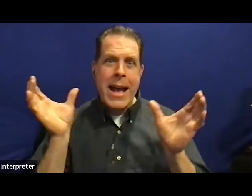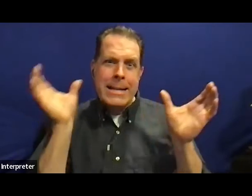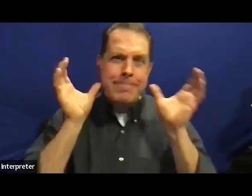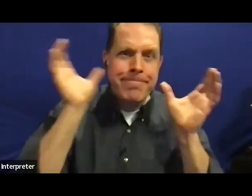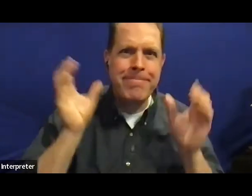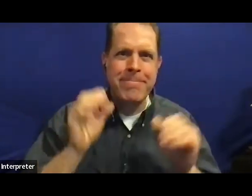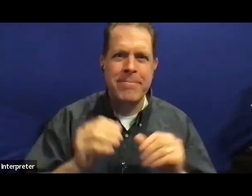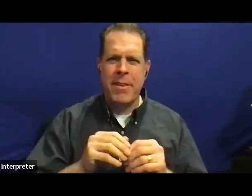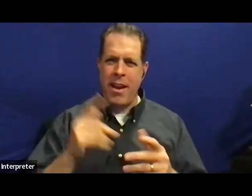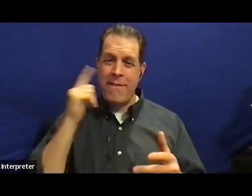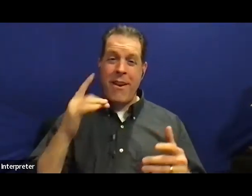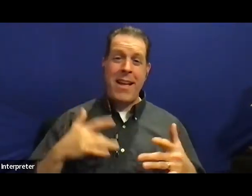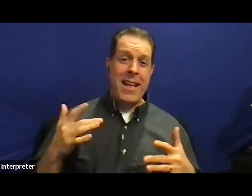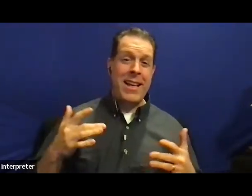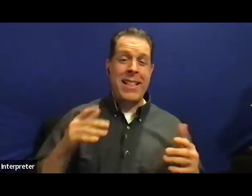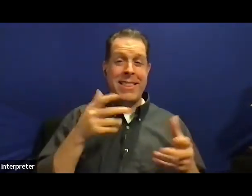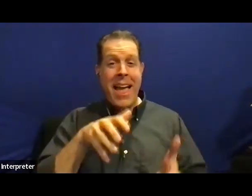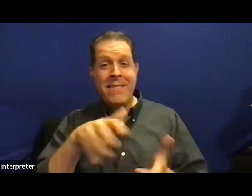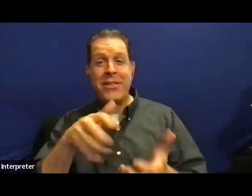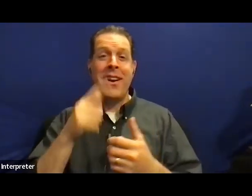for laughter and for love.